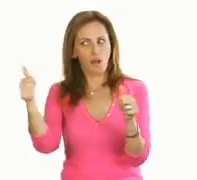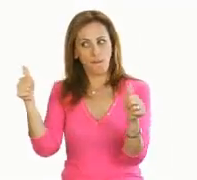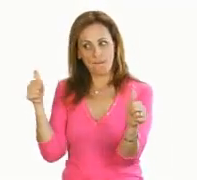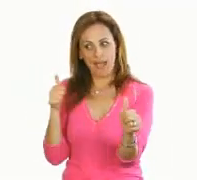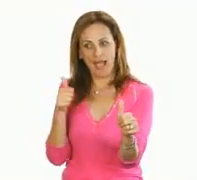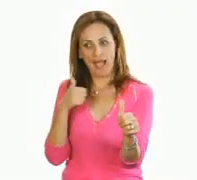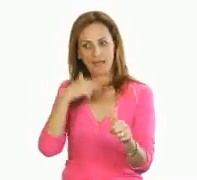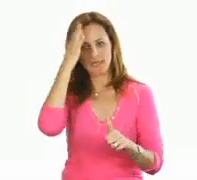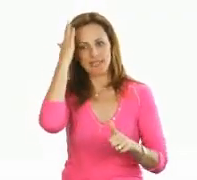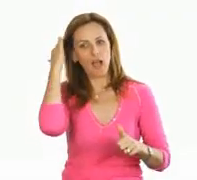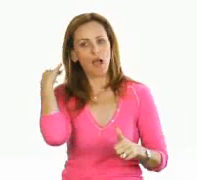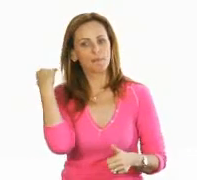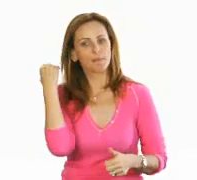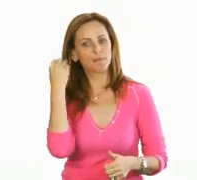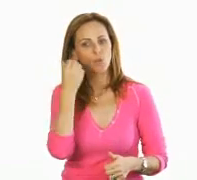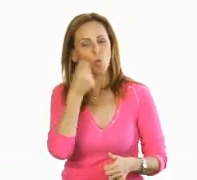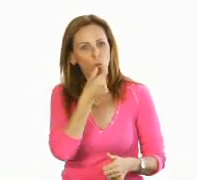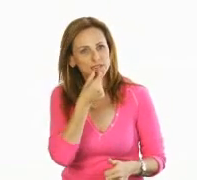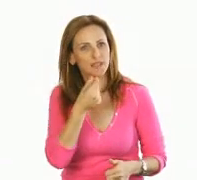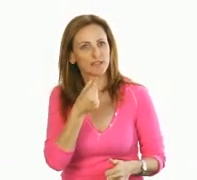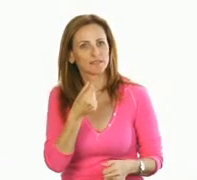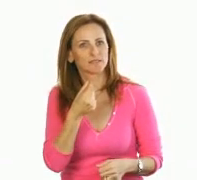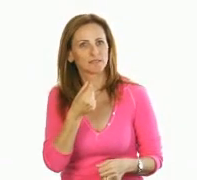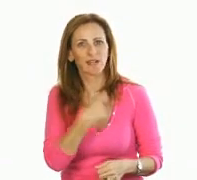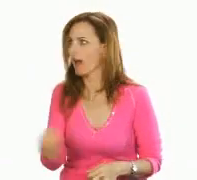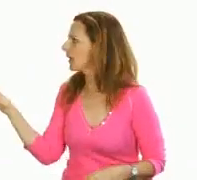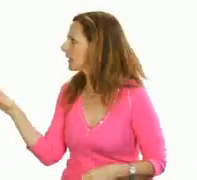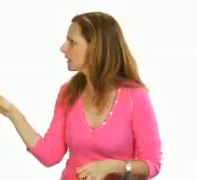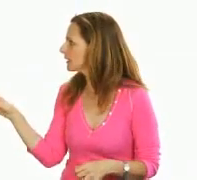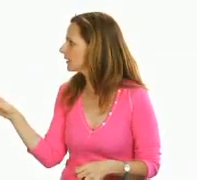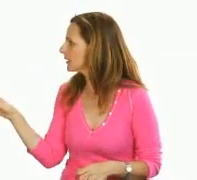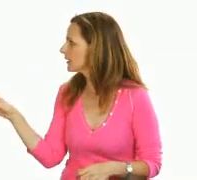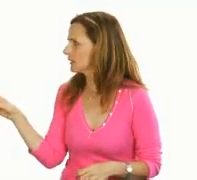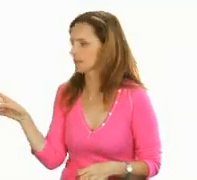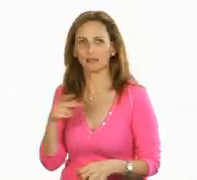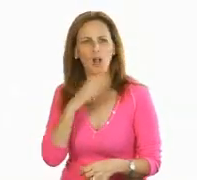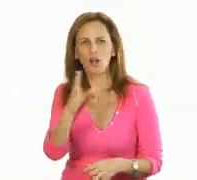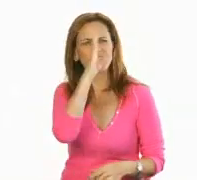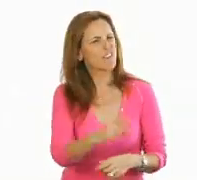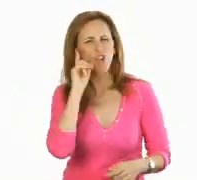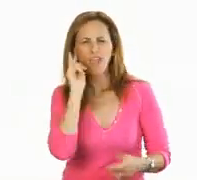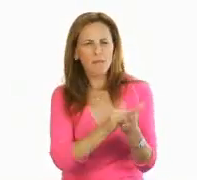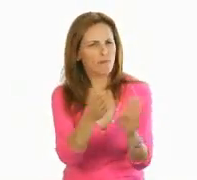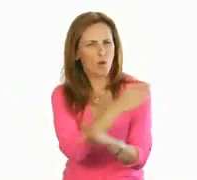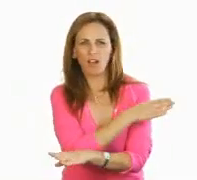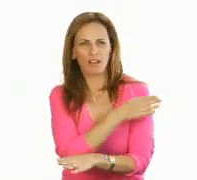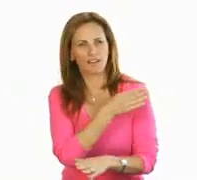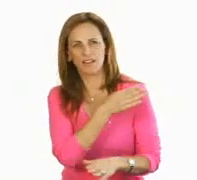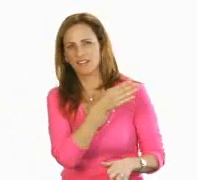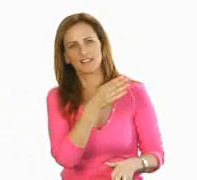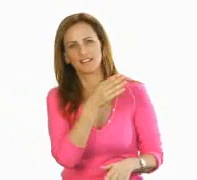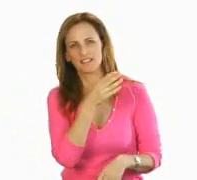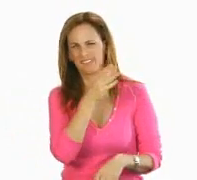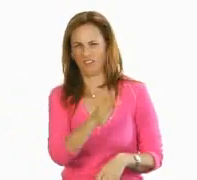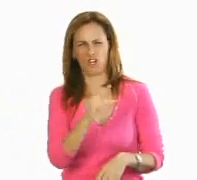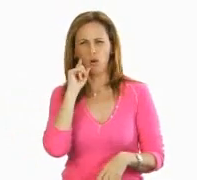Someone behind me whistled, and I turned, and I have never heard a whistle before.